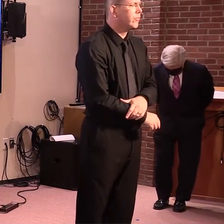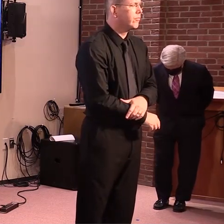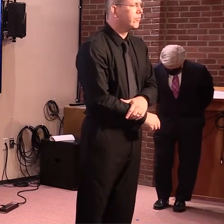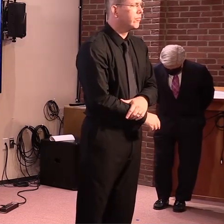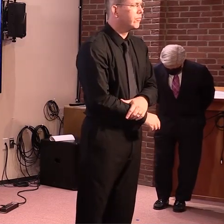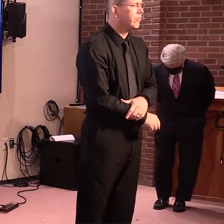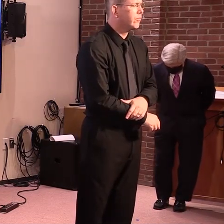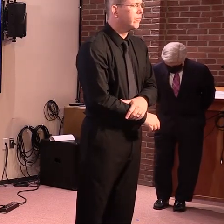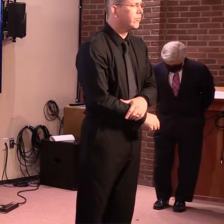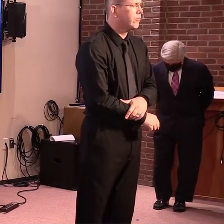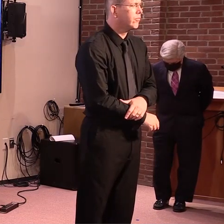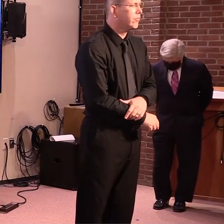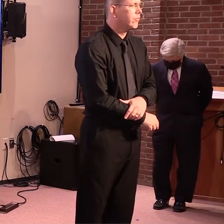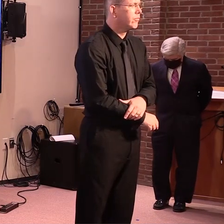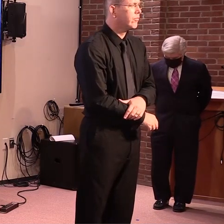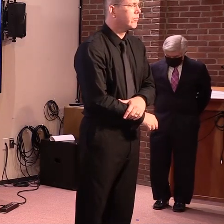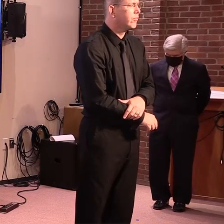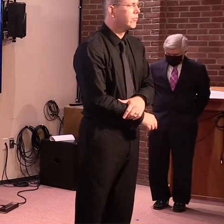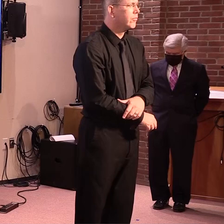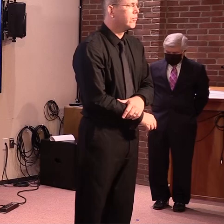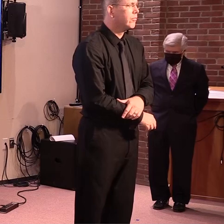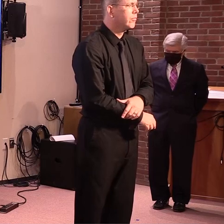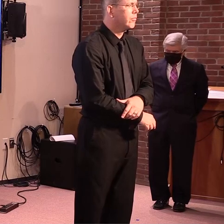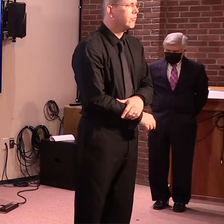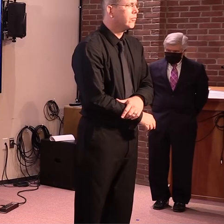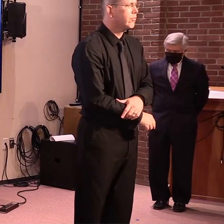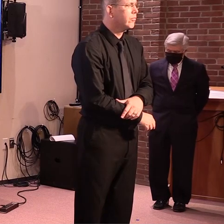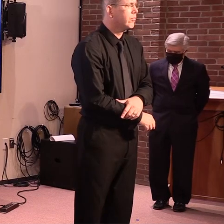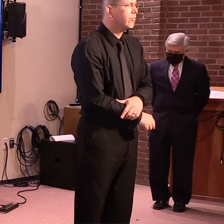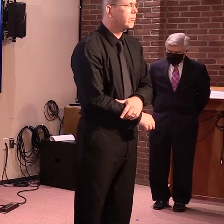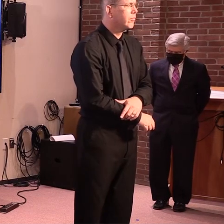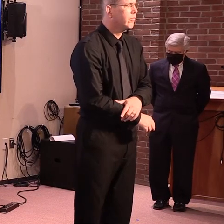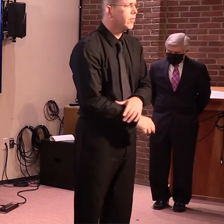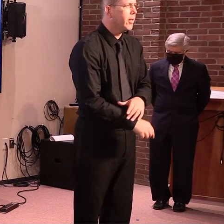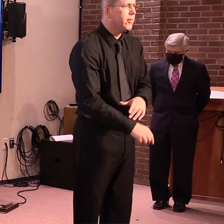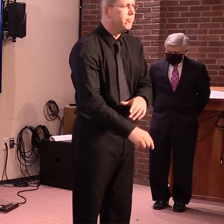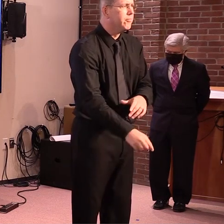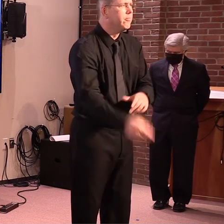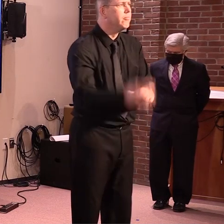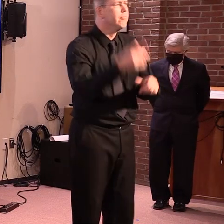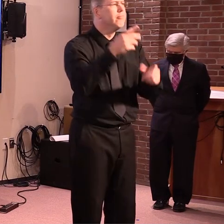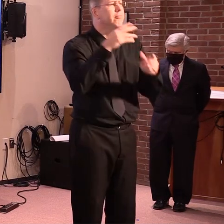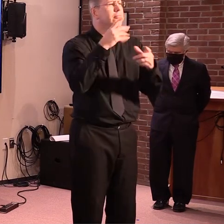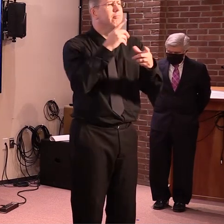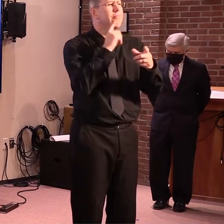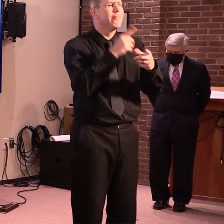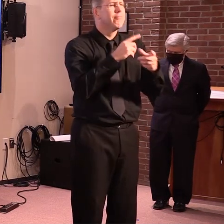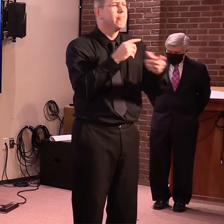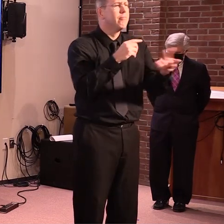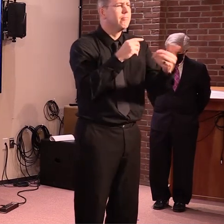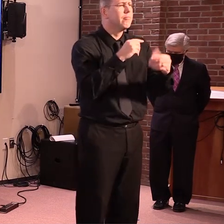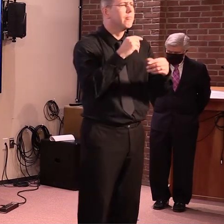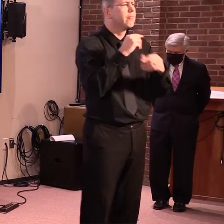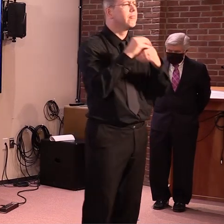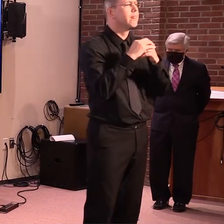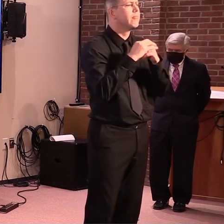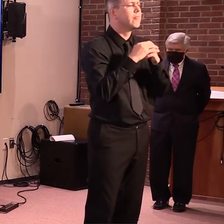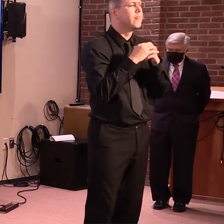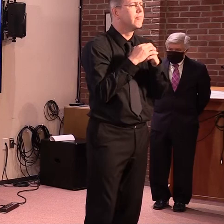Thank you, Governor. I just wanted to clarify, the concern is around the immigration workers versus